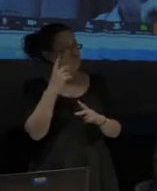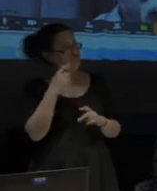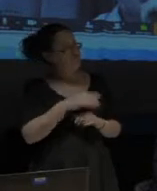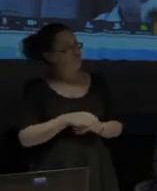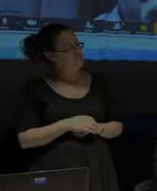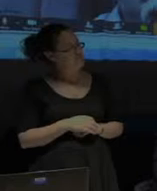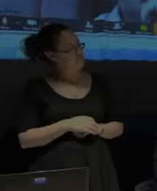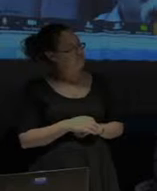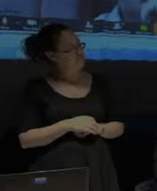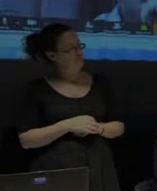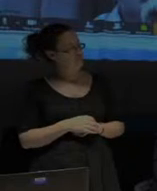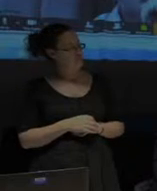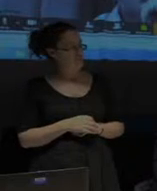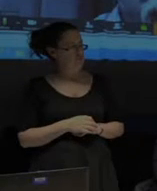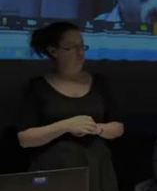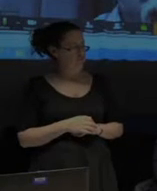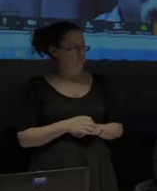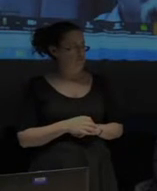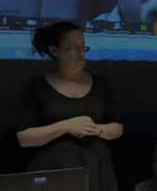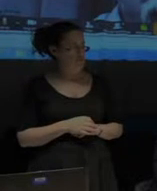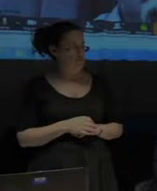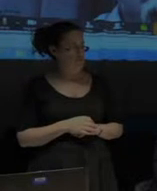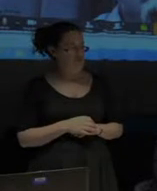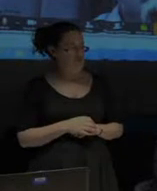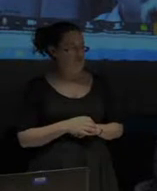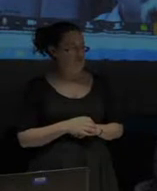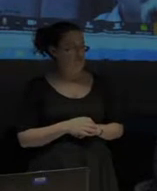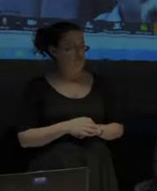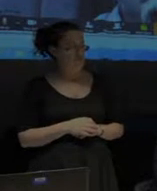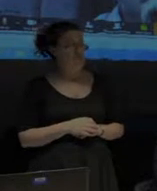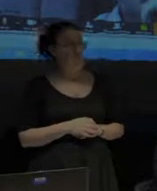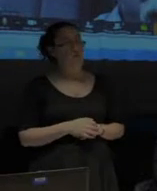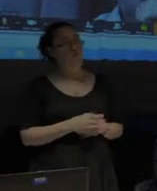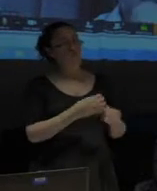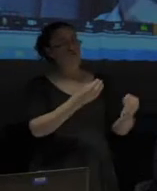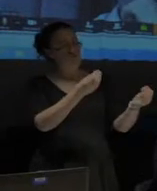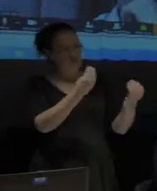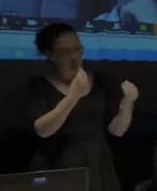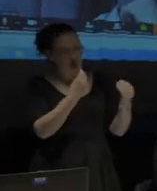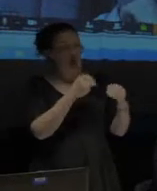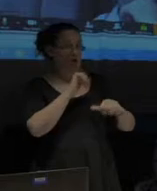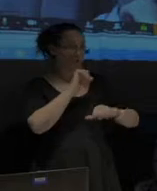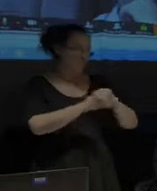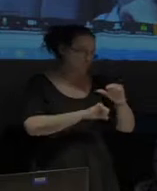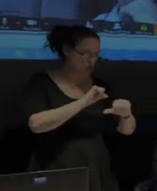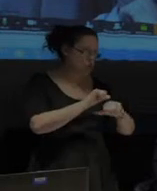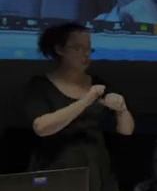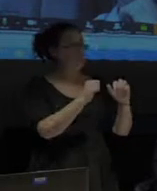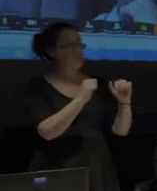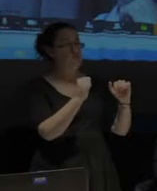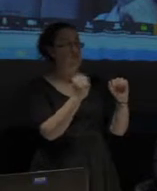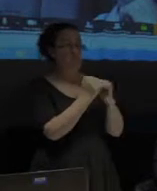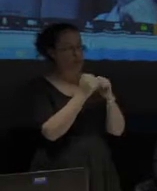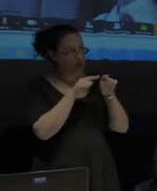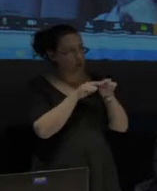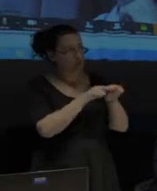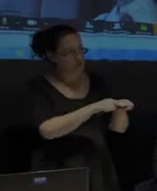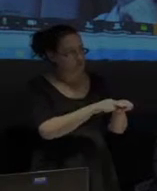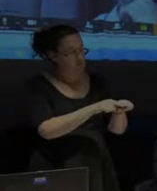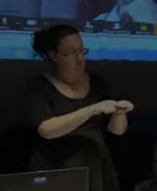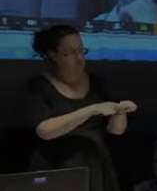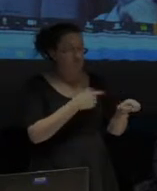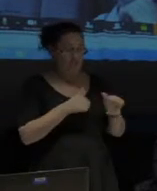it. Going through process, training, compliance, You know, I come from a firm today that's